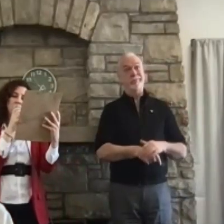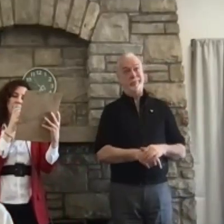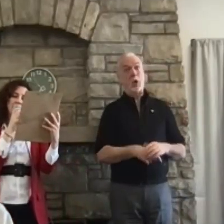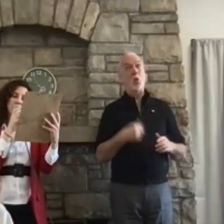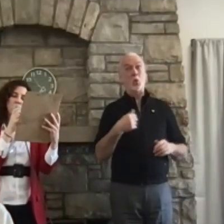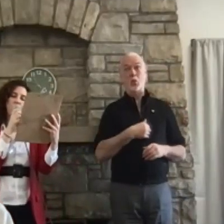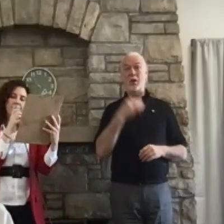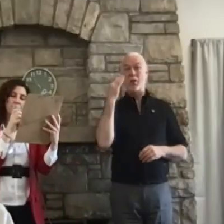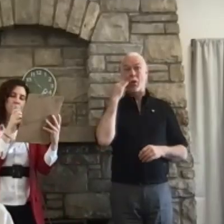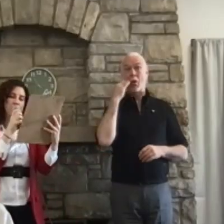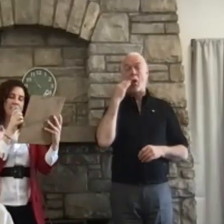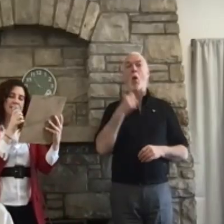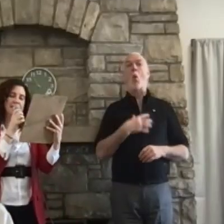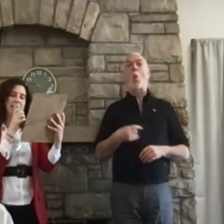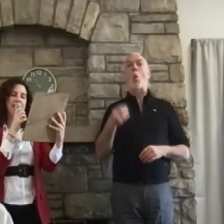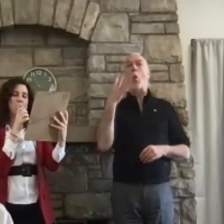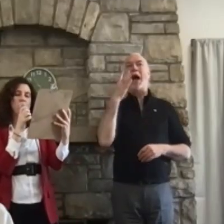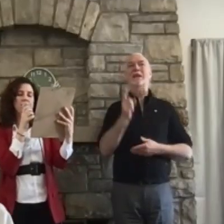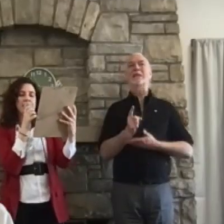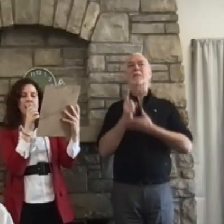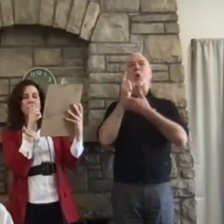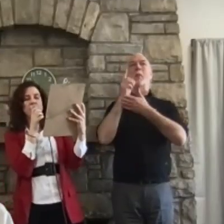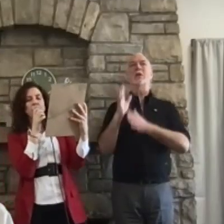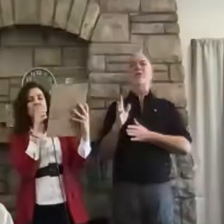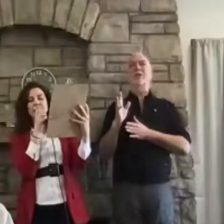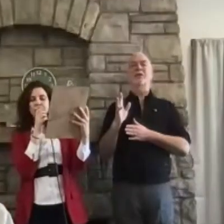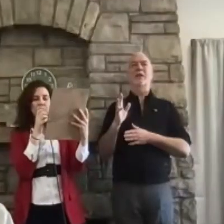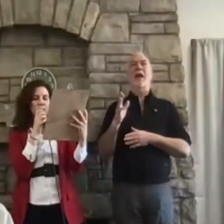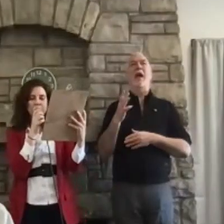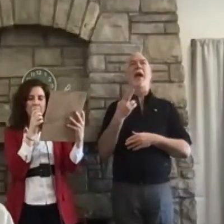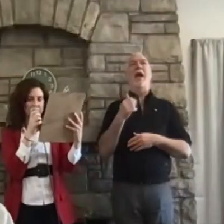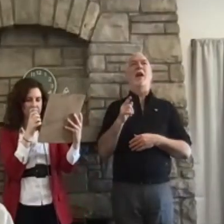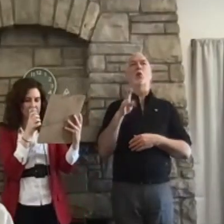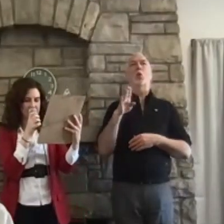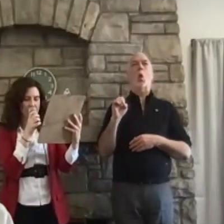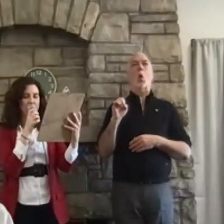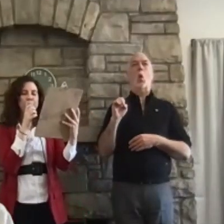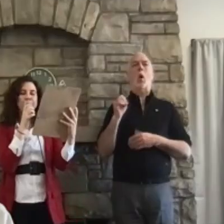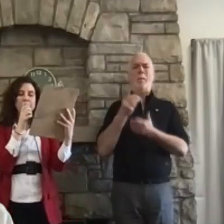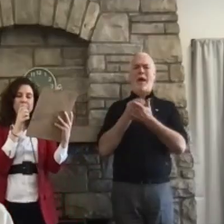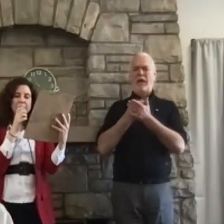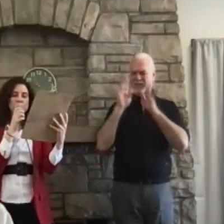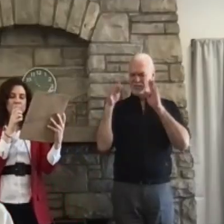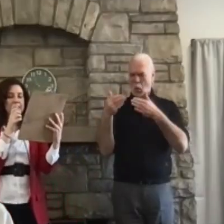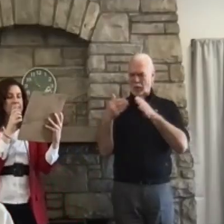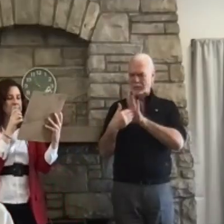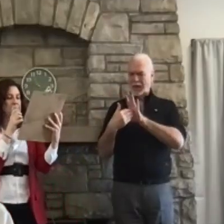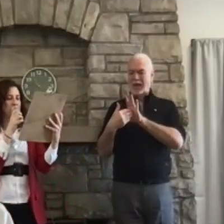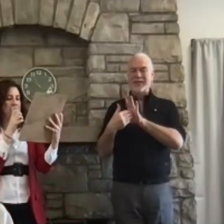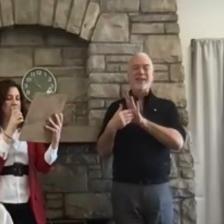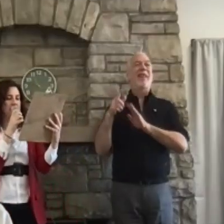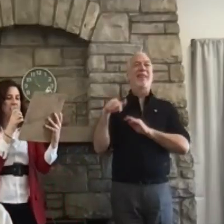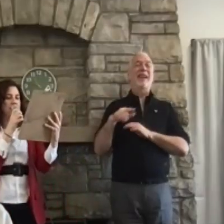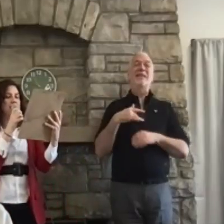settler colonialism and white supremacist, hetero-capitalist, patriarchal models are fundamentally eugenicist